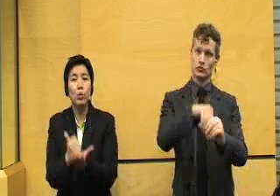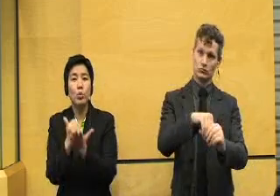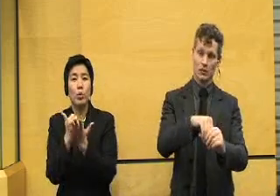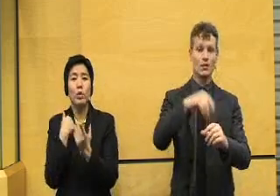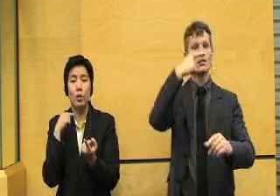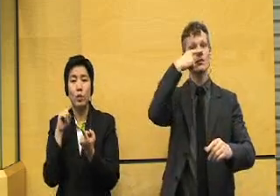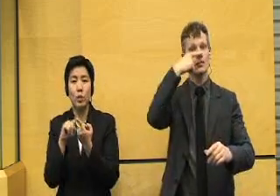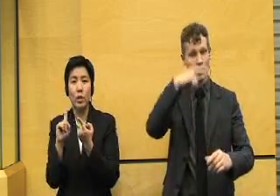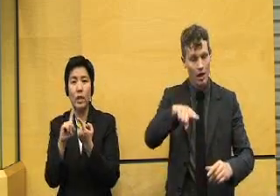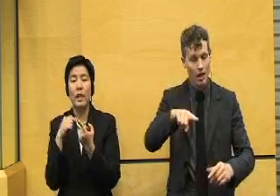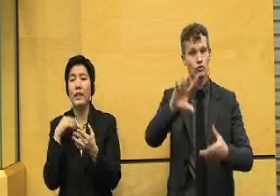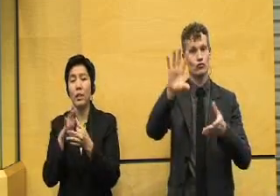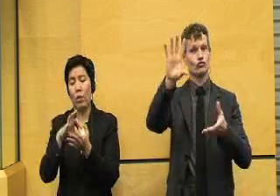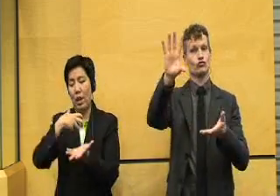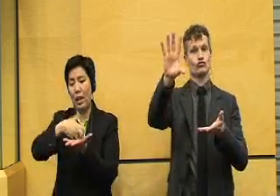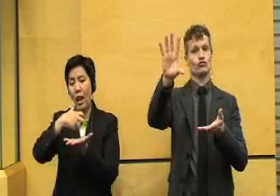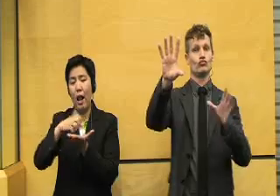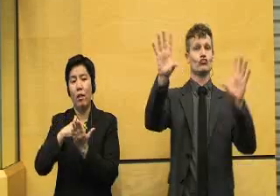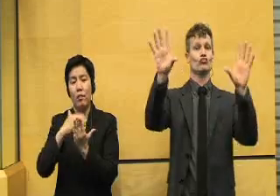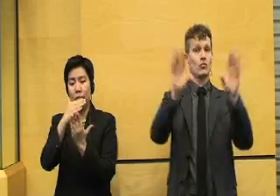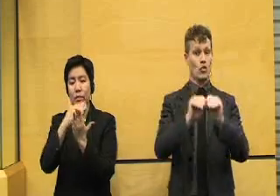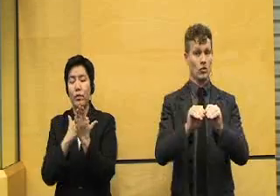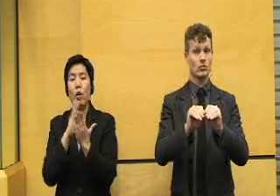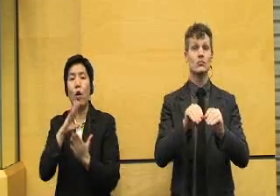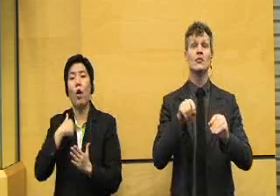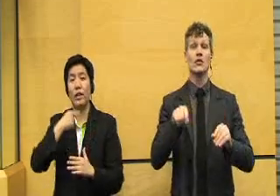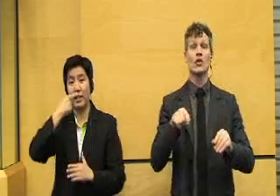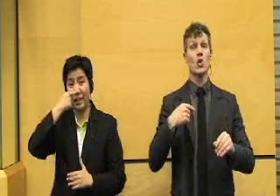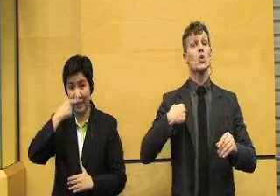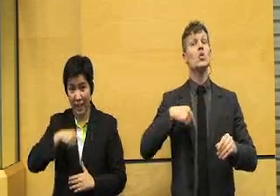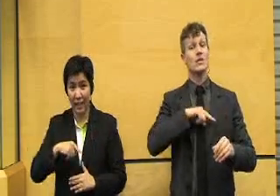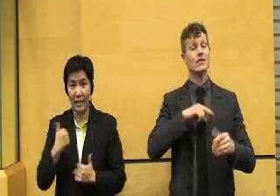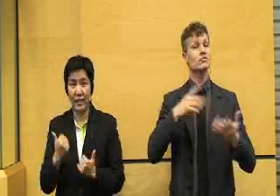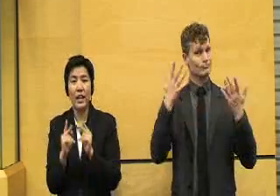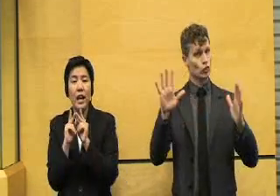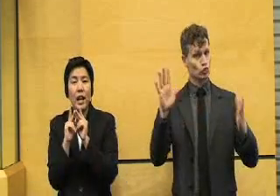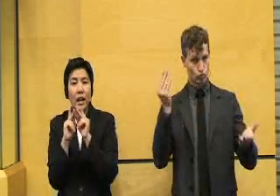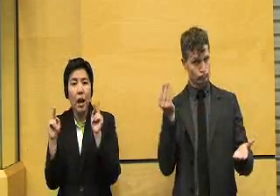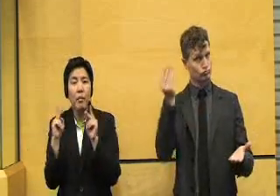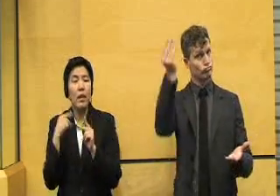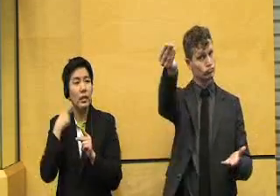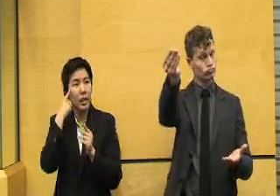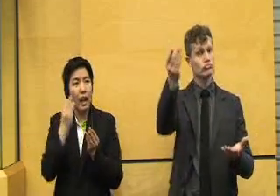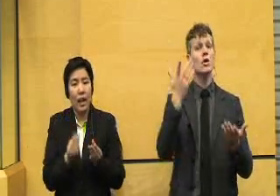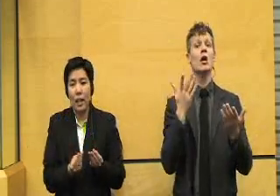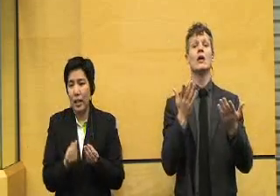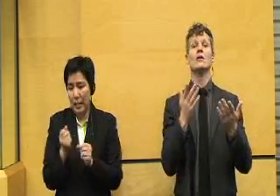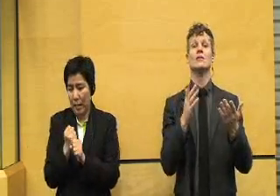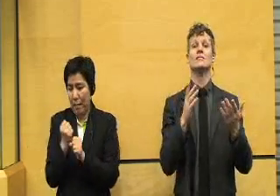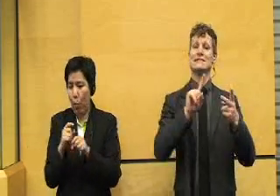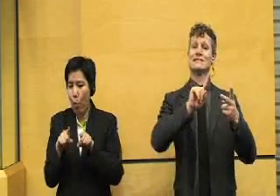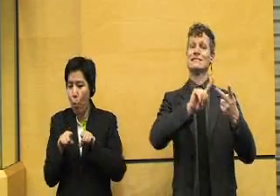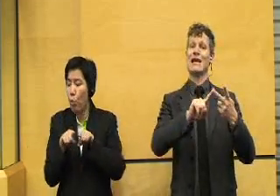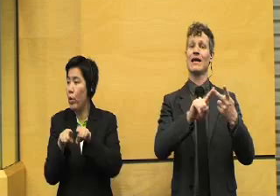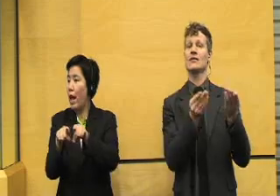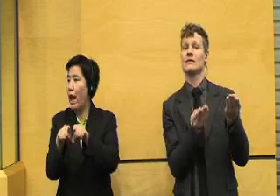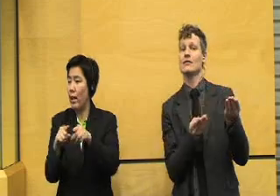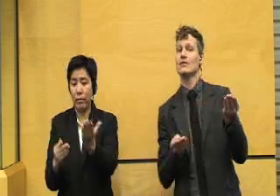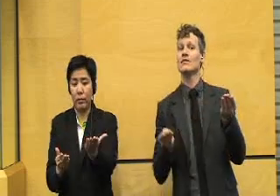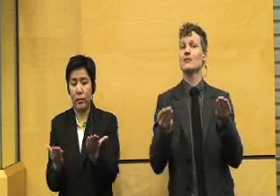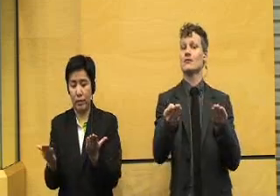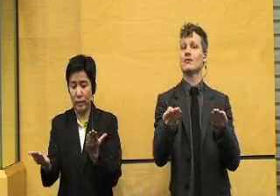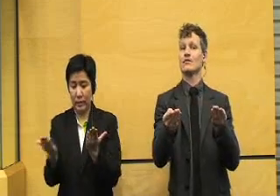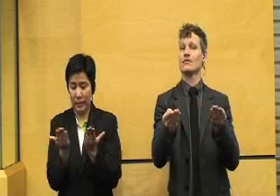report. The Commission has already submitted an alternative report on Thailand's implementation of the Convention and its capacity as